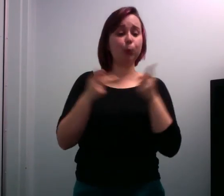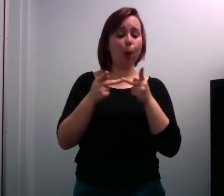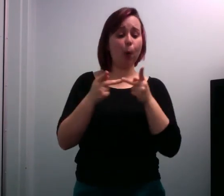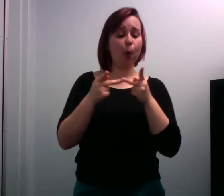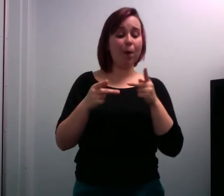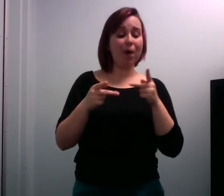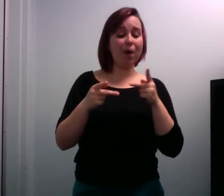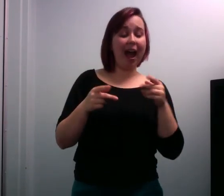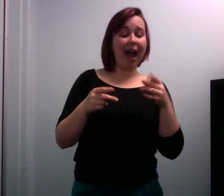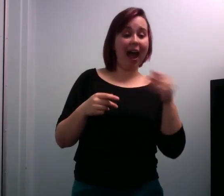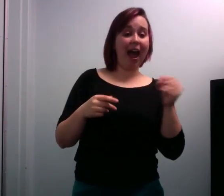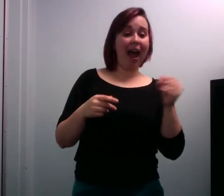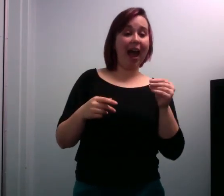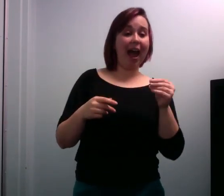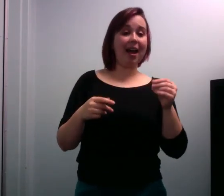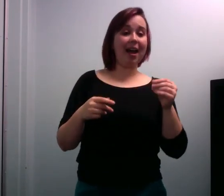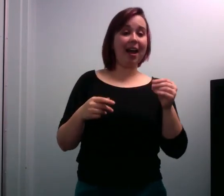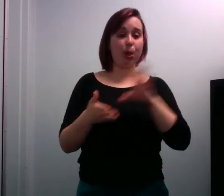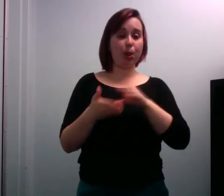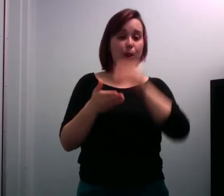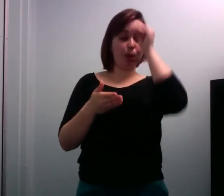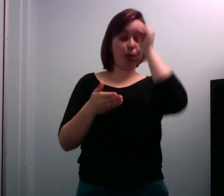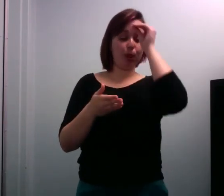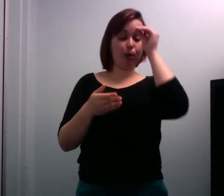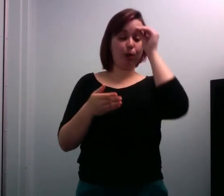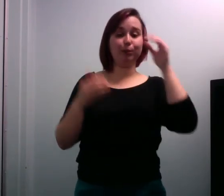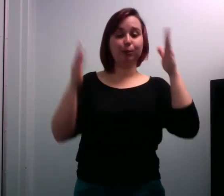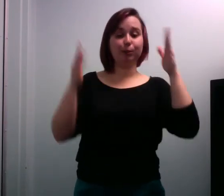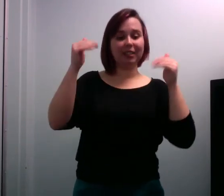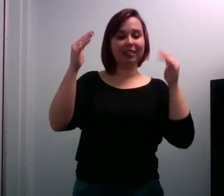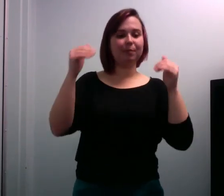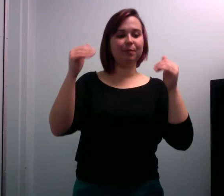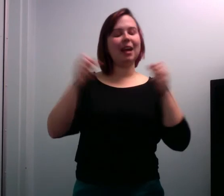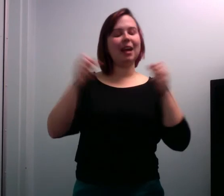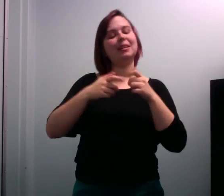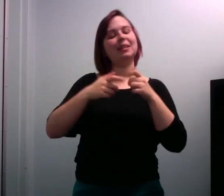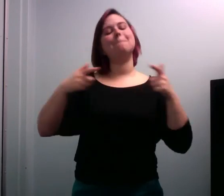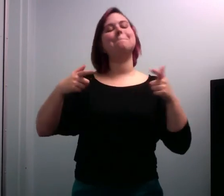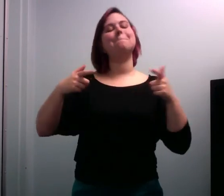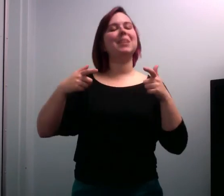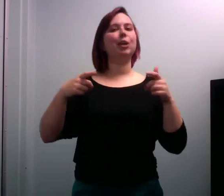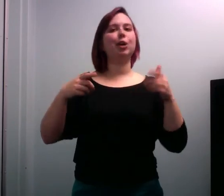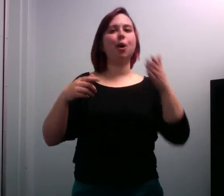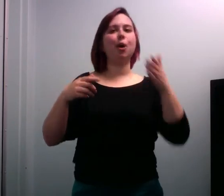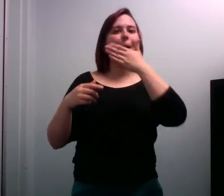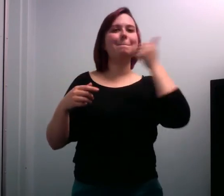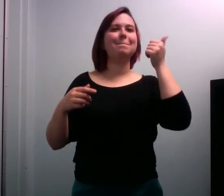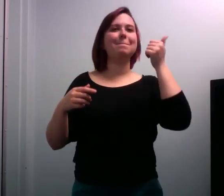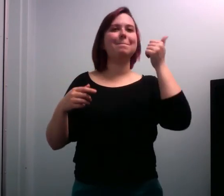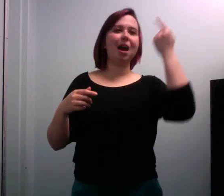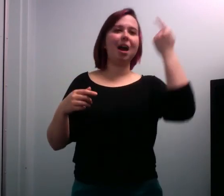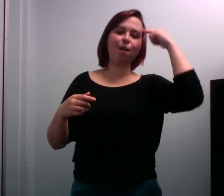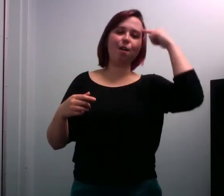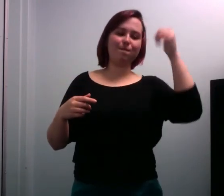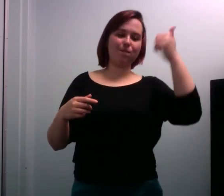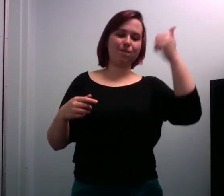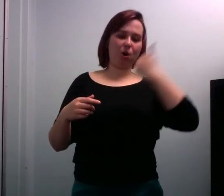ability to live more fully with a constant focus on our beautiful cathedrals.